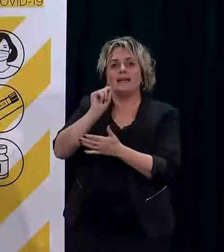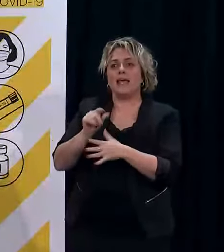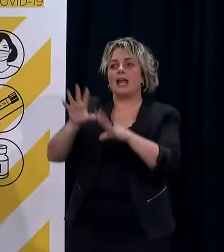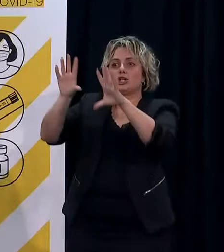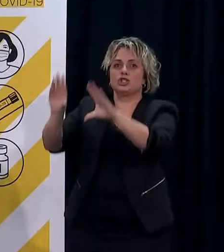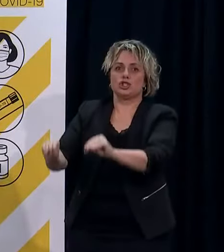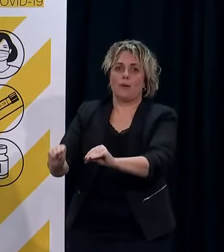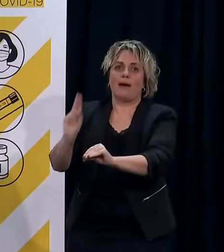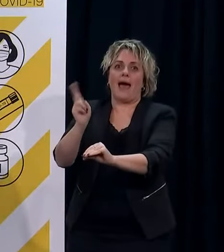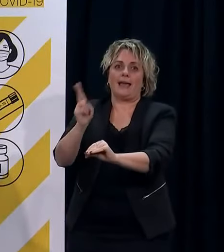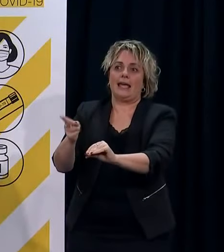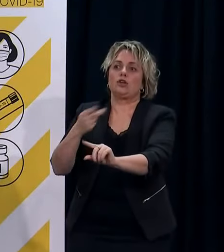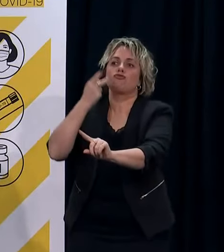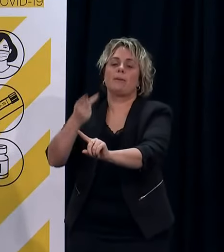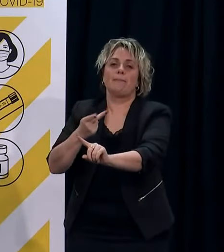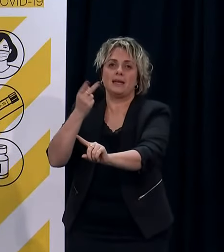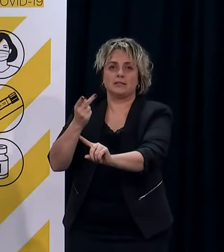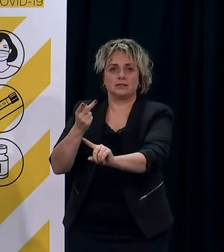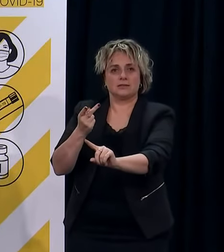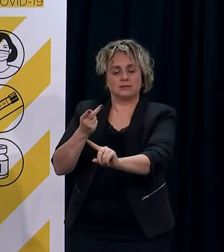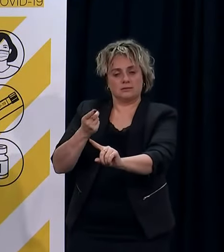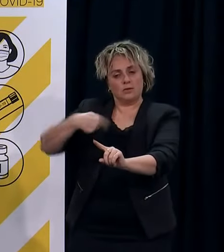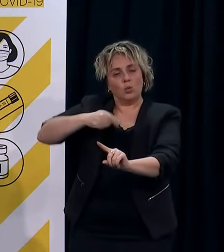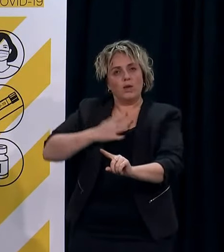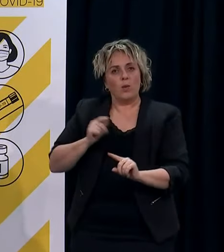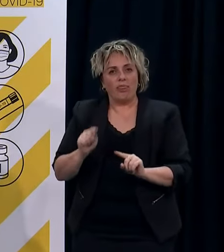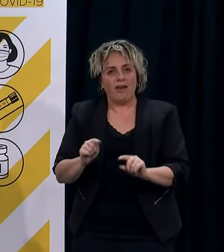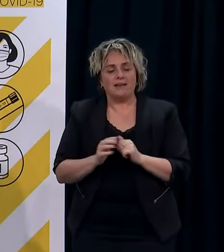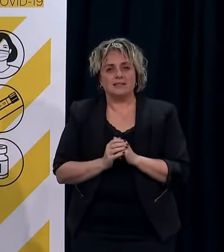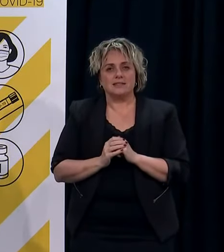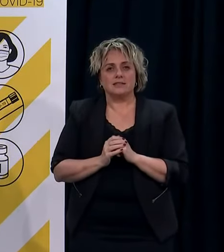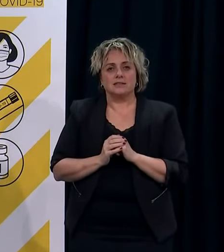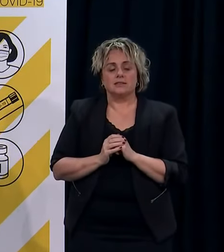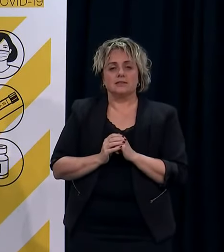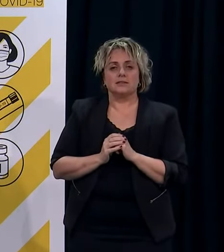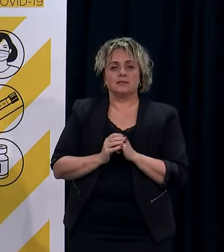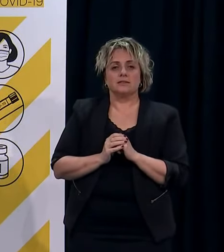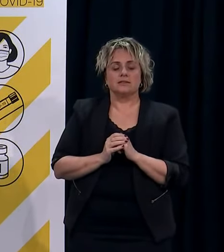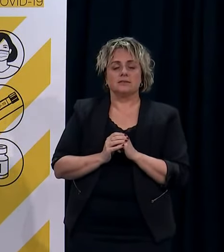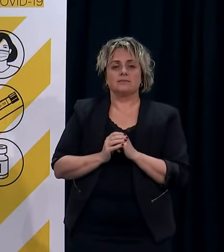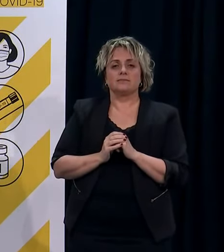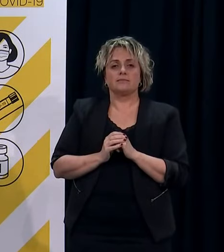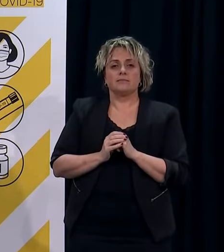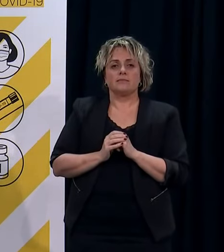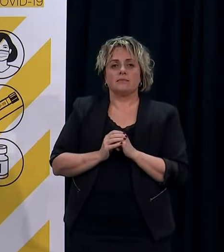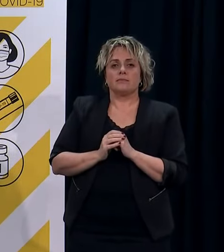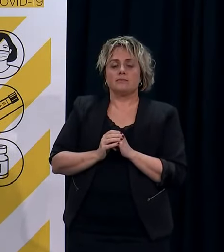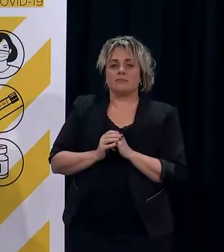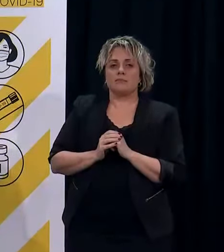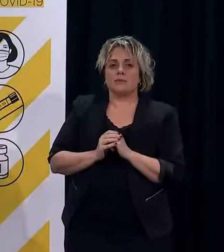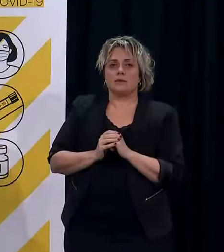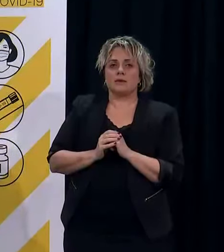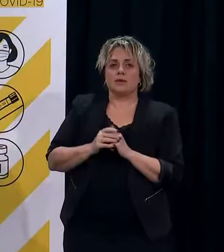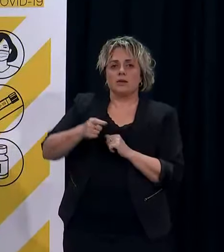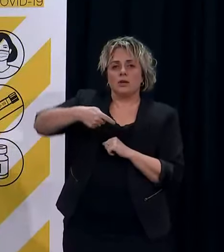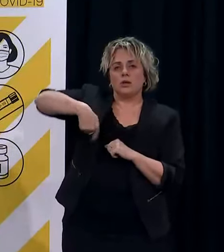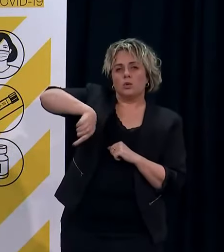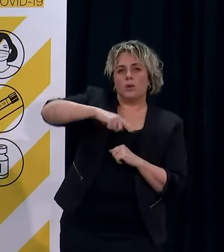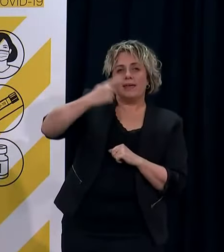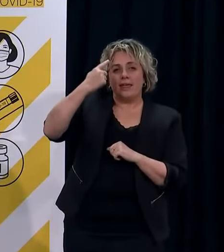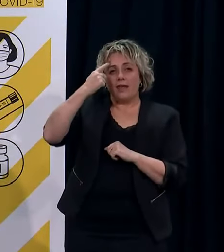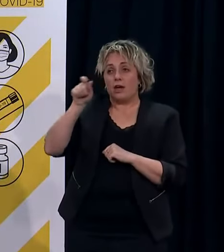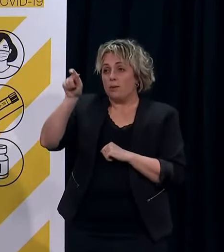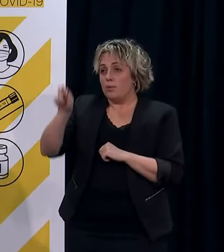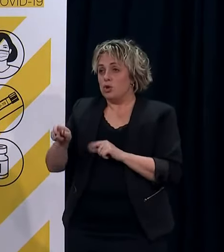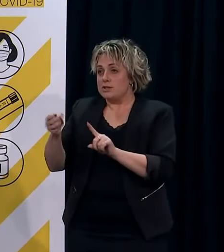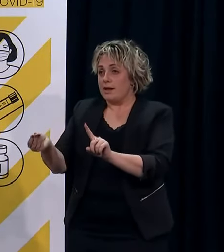and that's what we all want to do. I think it's fair to say that all of the obvious sources of transmission, so